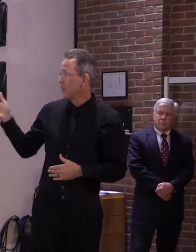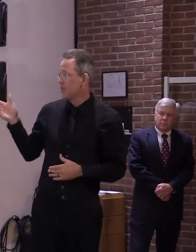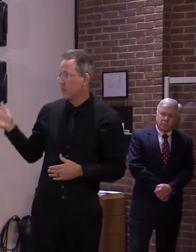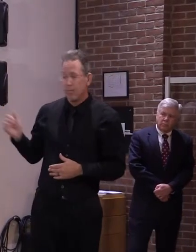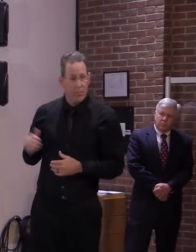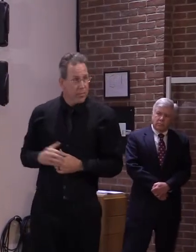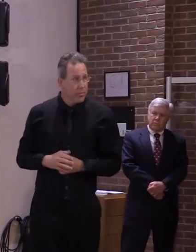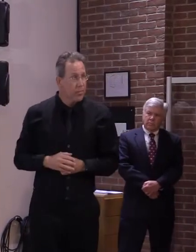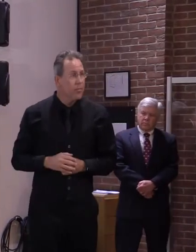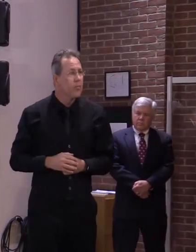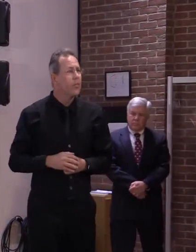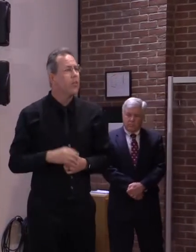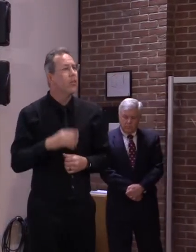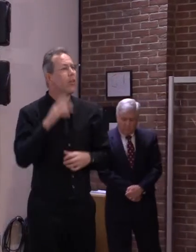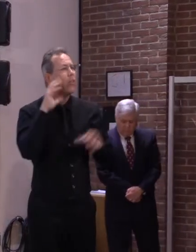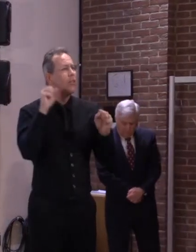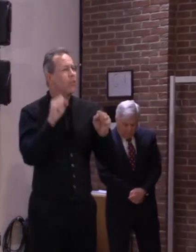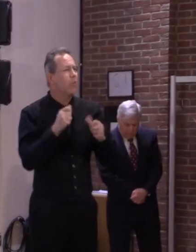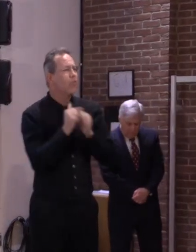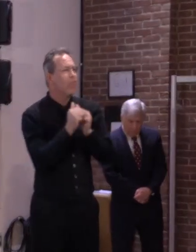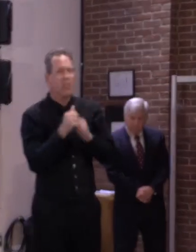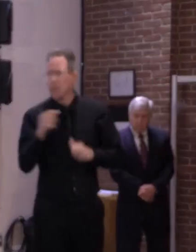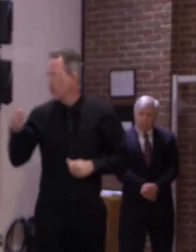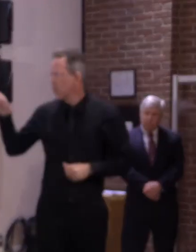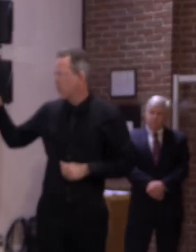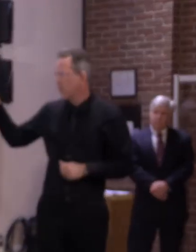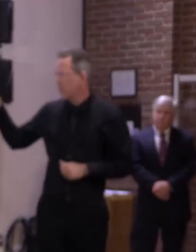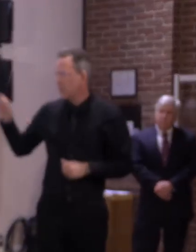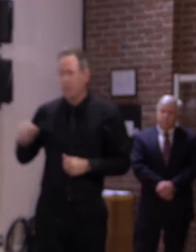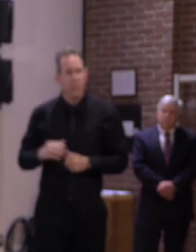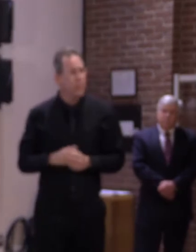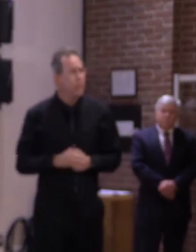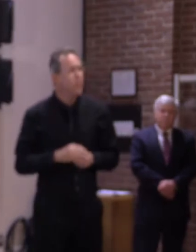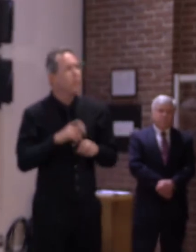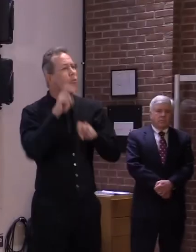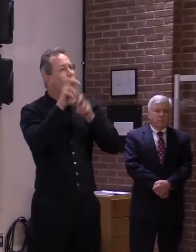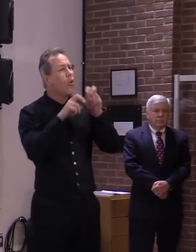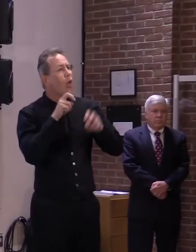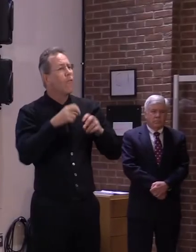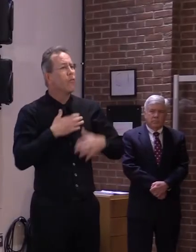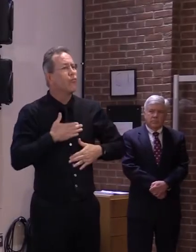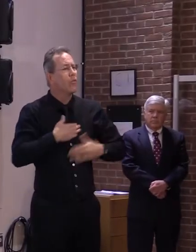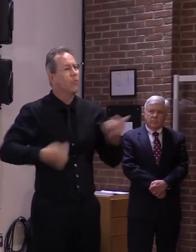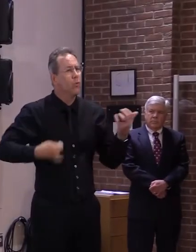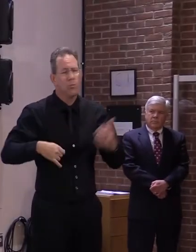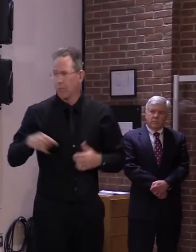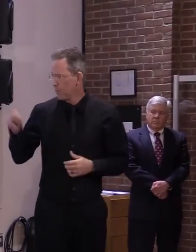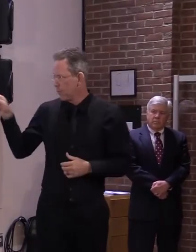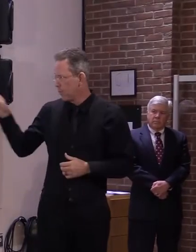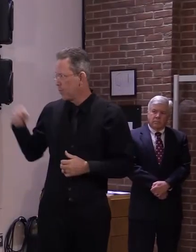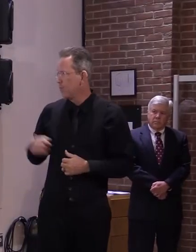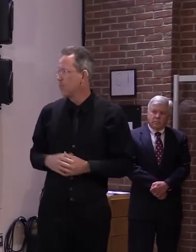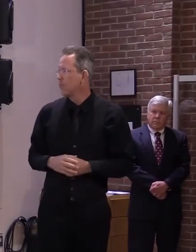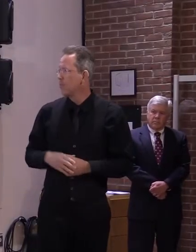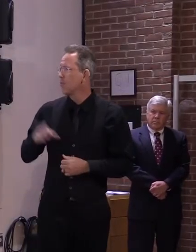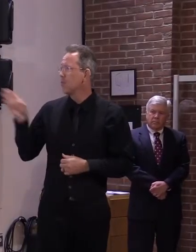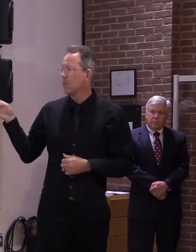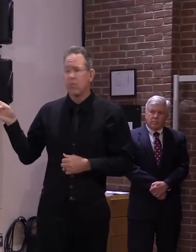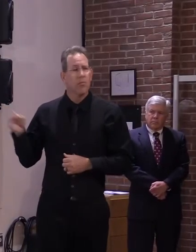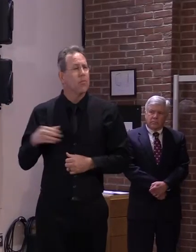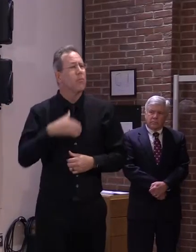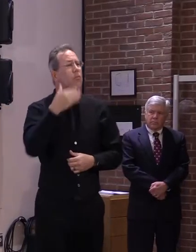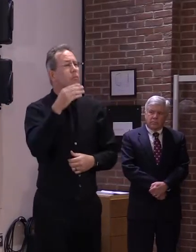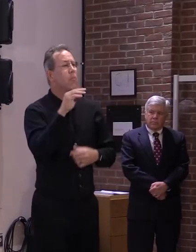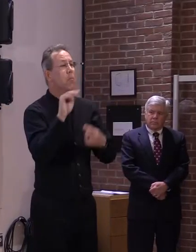Barrie and the Orleans County Fair Concert. And finally, on Monday, there will be